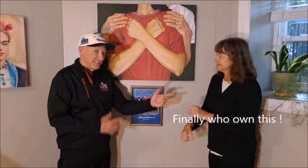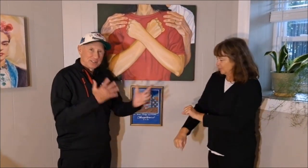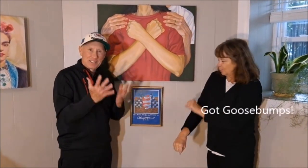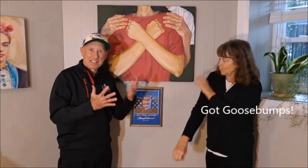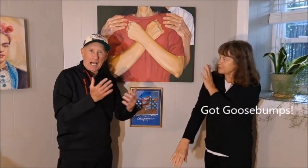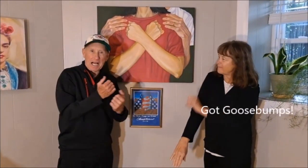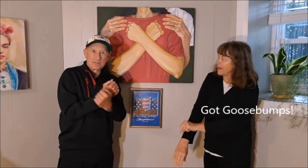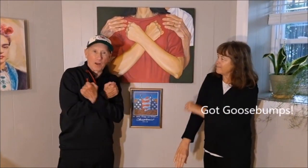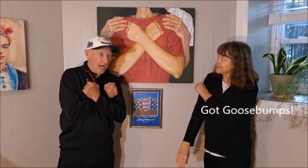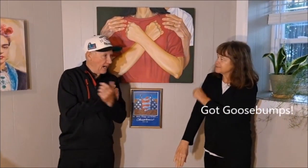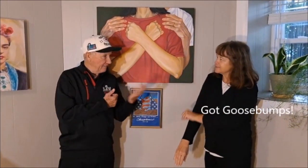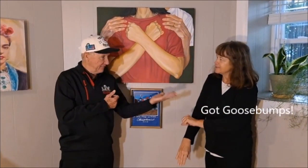She signed love.